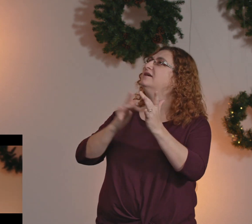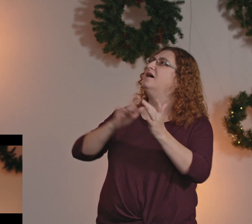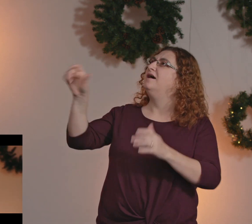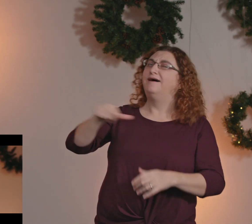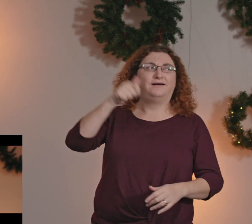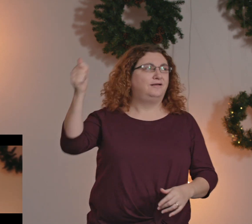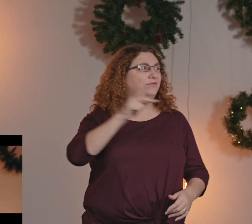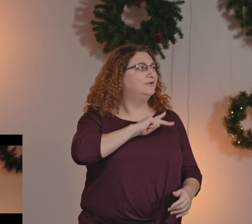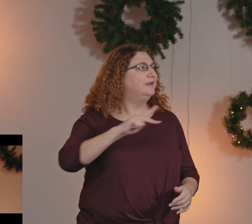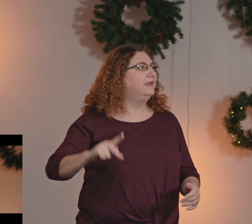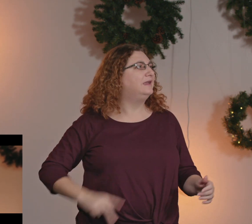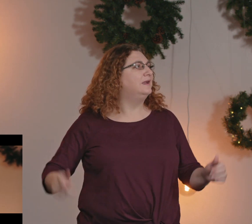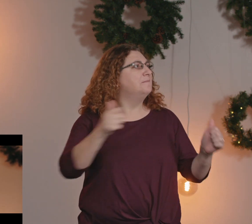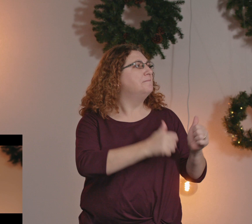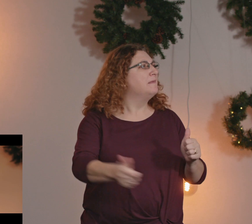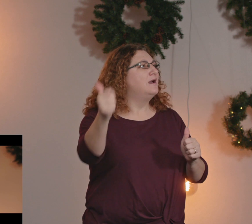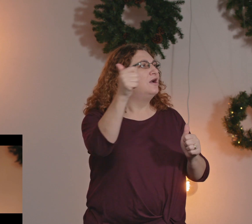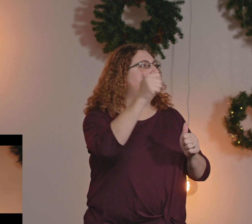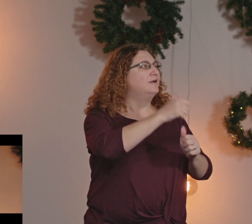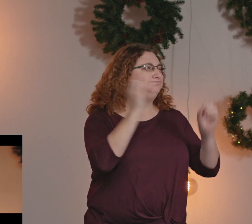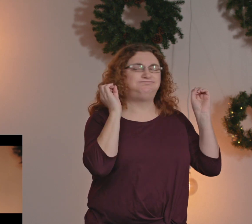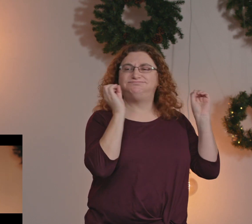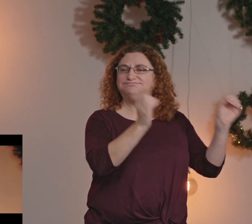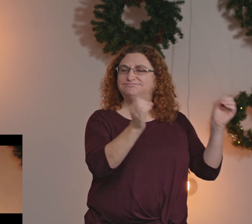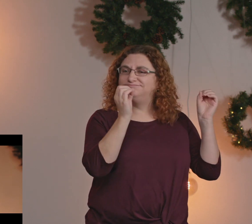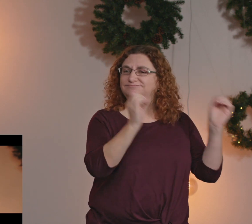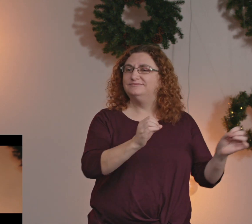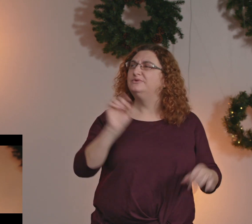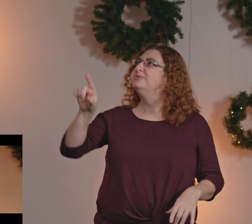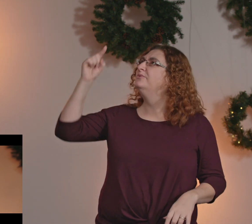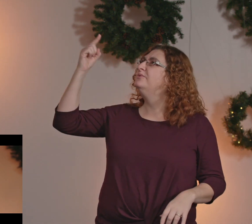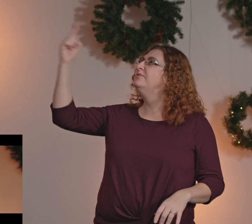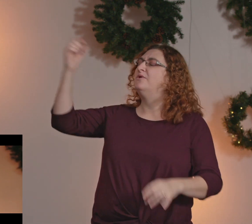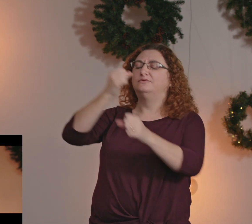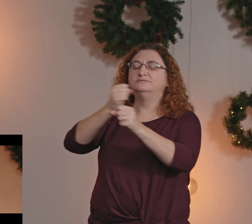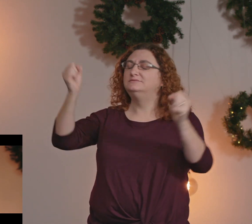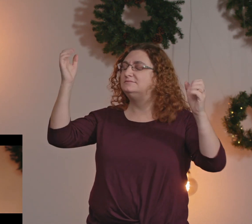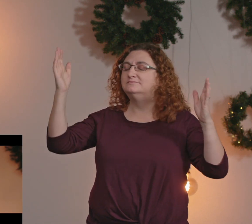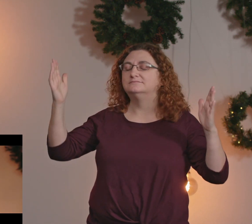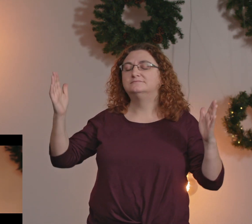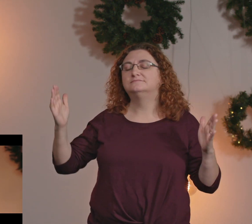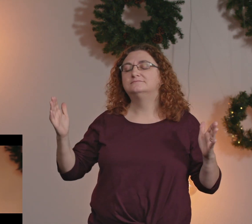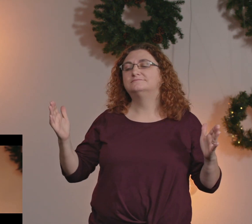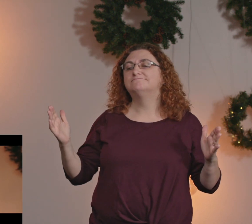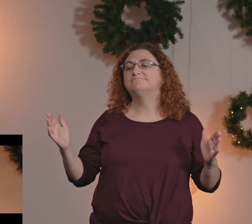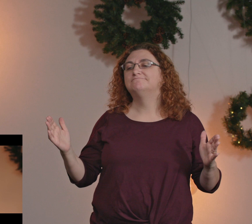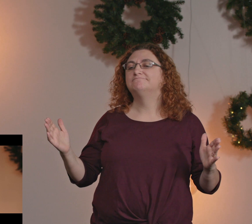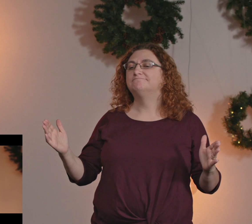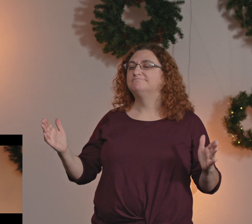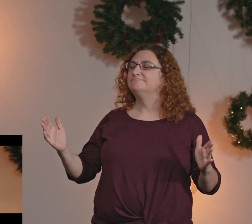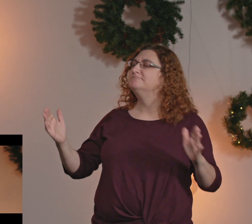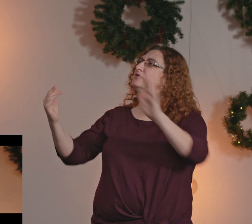Jesus, there is no one greater. You alone are